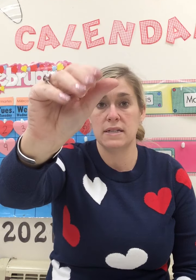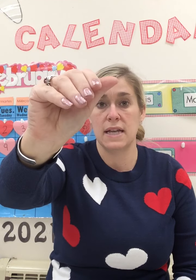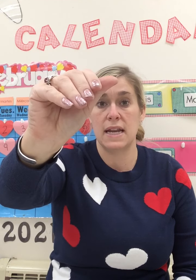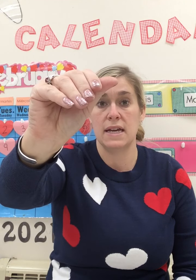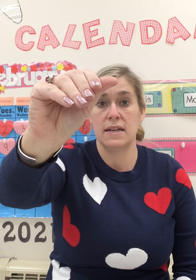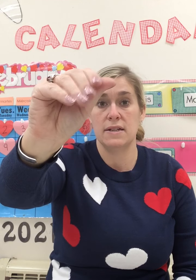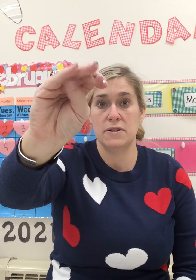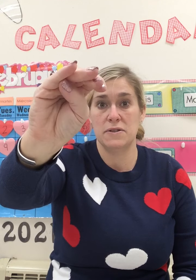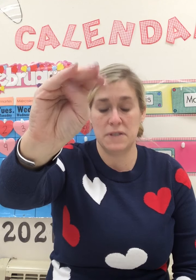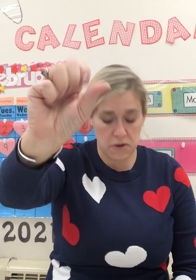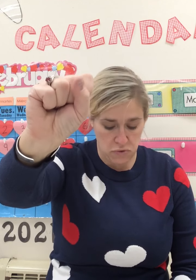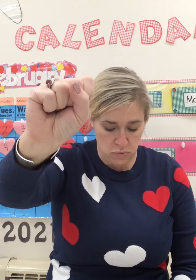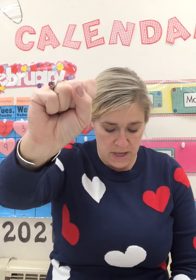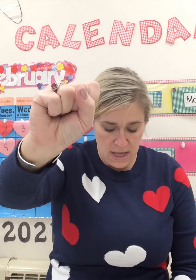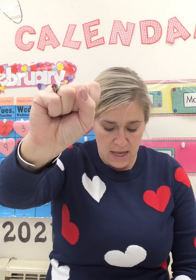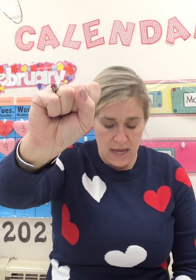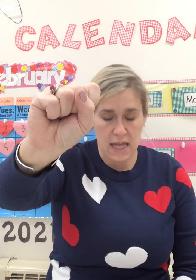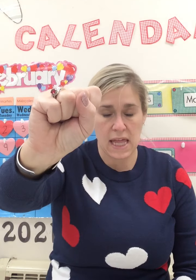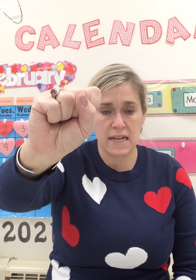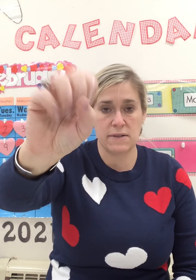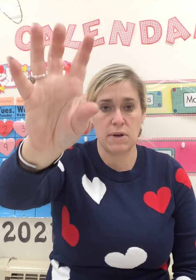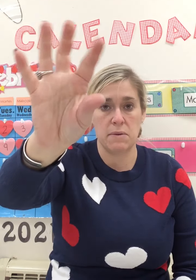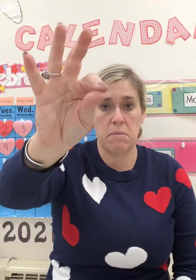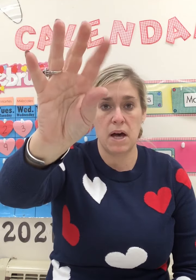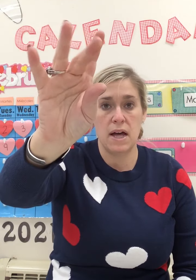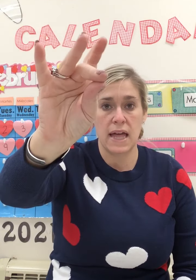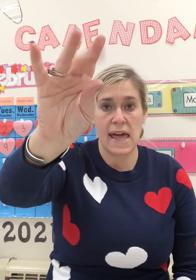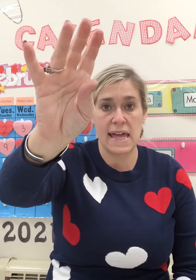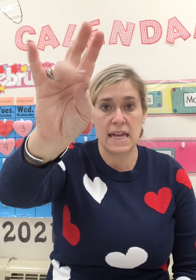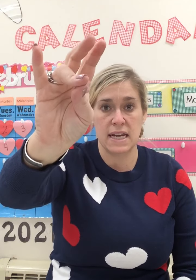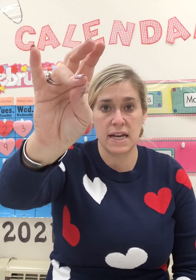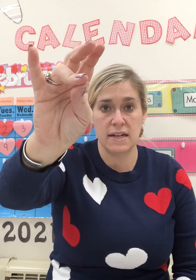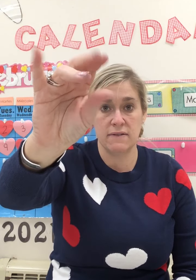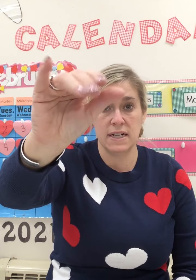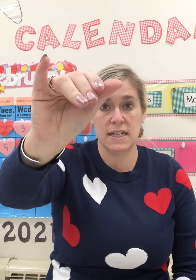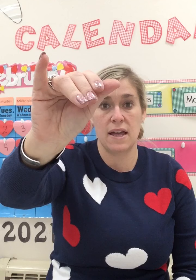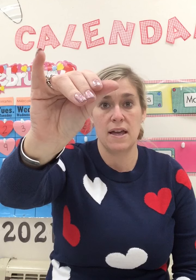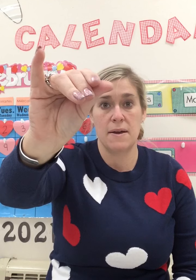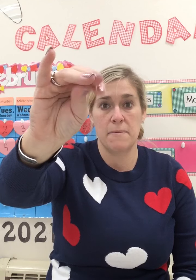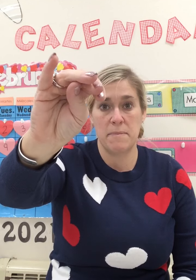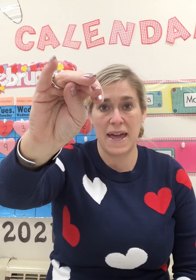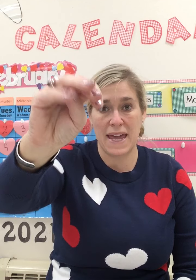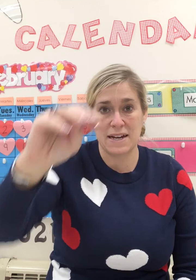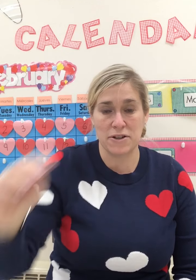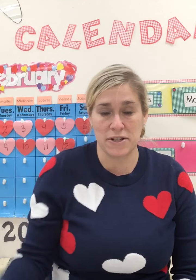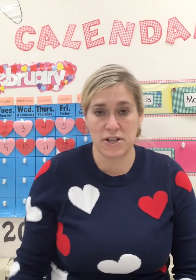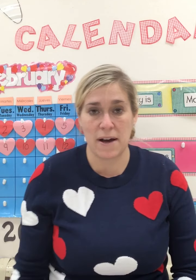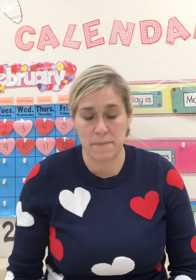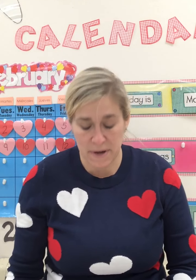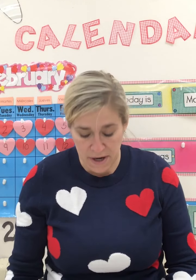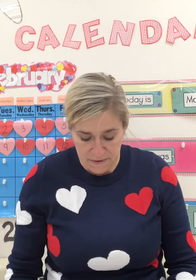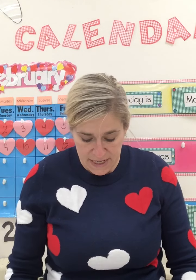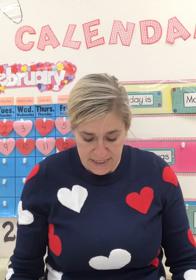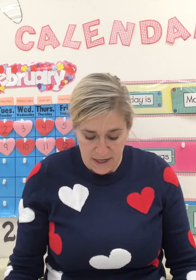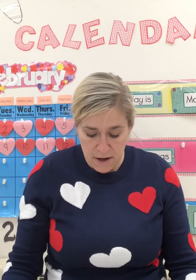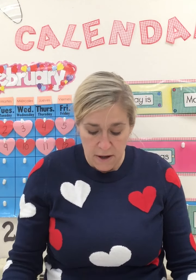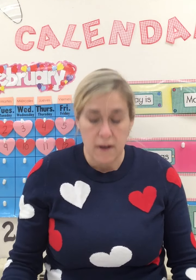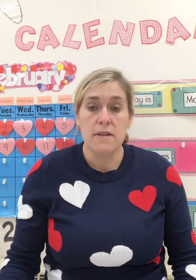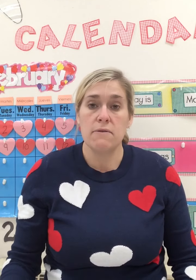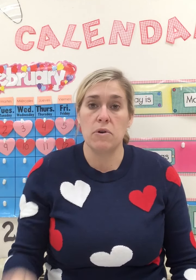Slide it. Dome. And last one. Pain. What is it? Pain. Good job. All right.